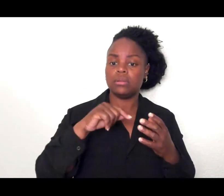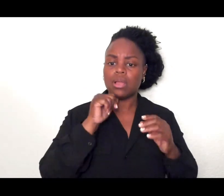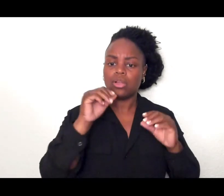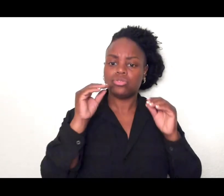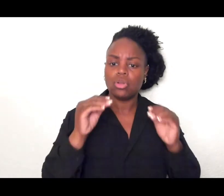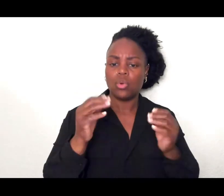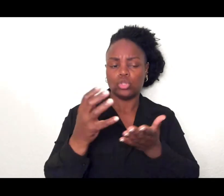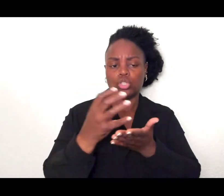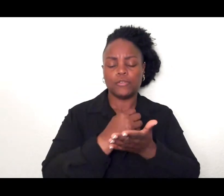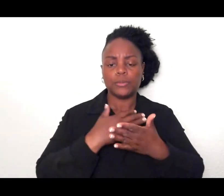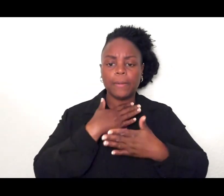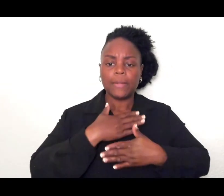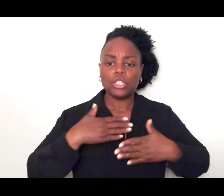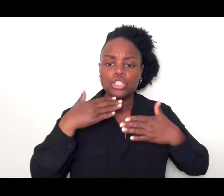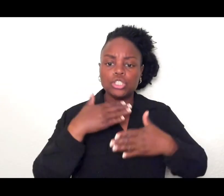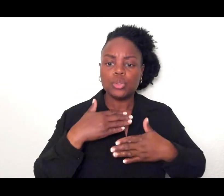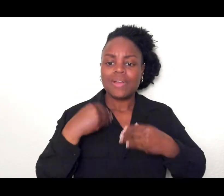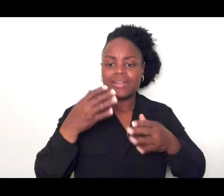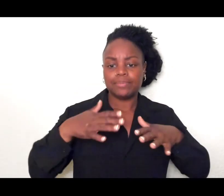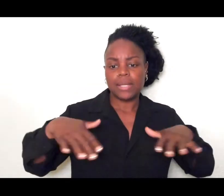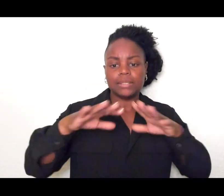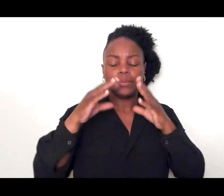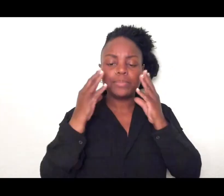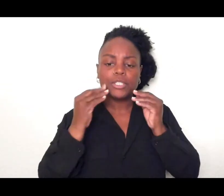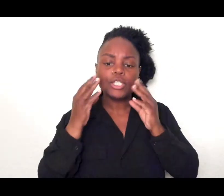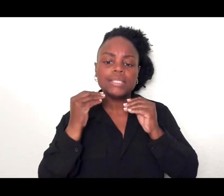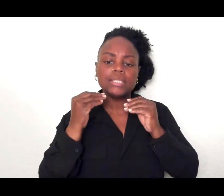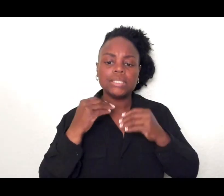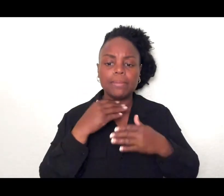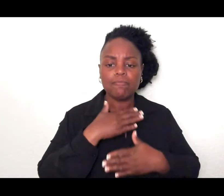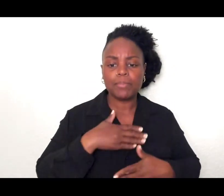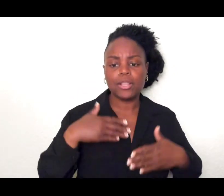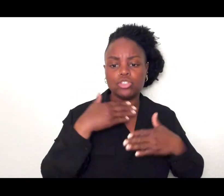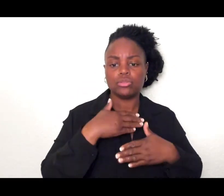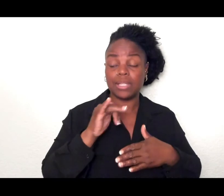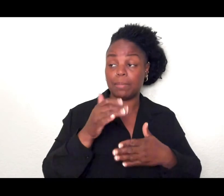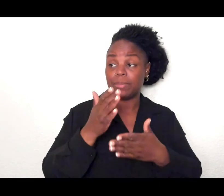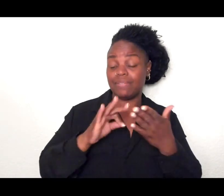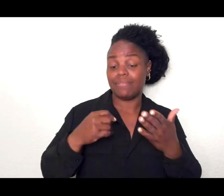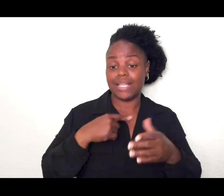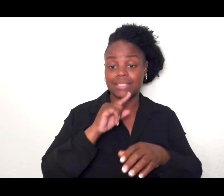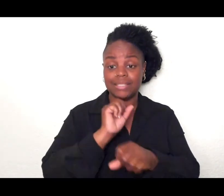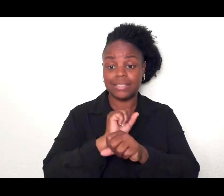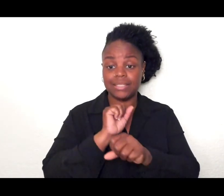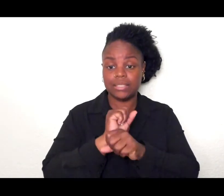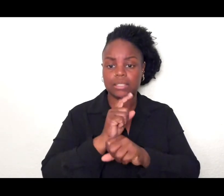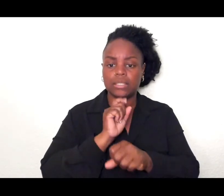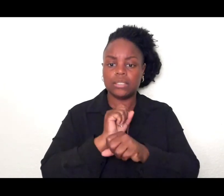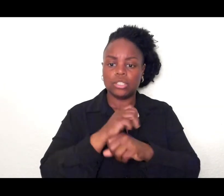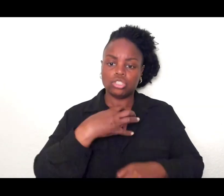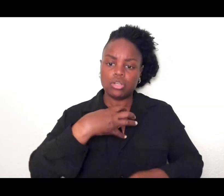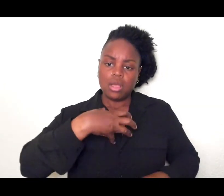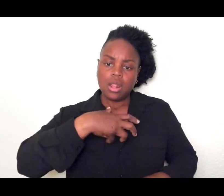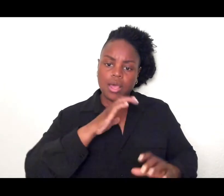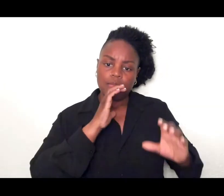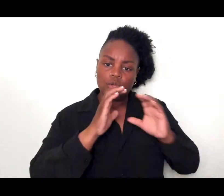do when everywhere you go, you're hated and wanted dead because you're loving Black